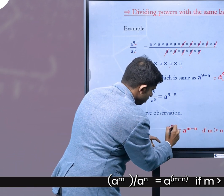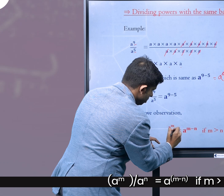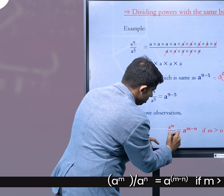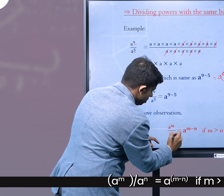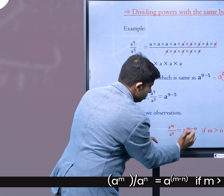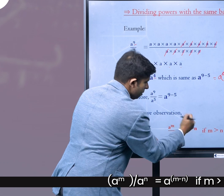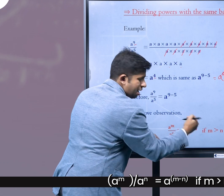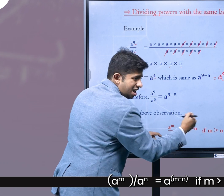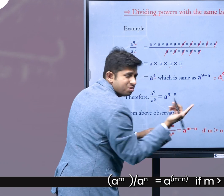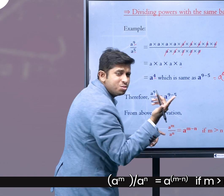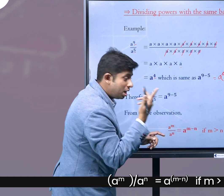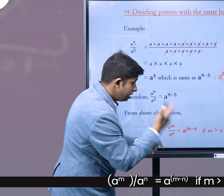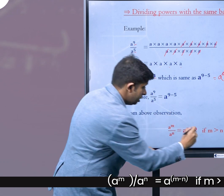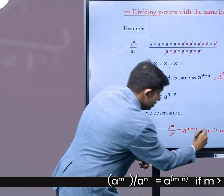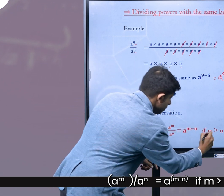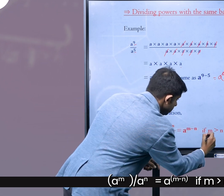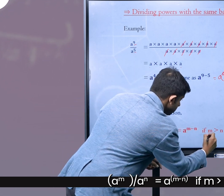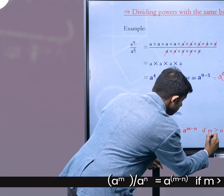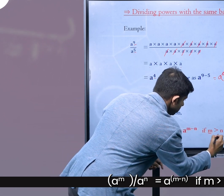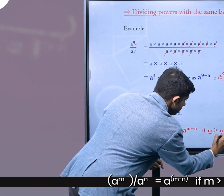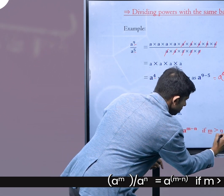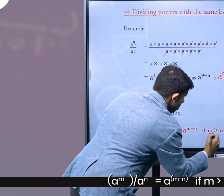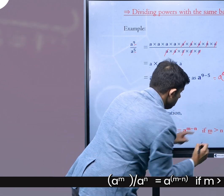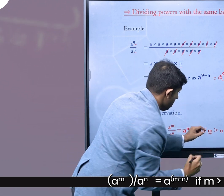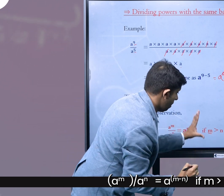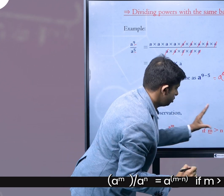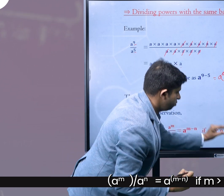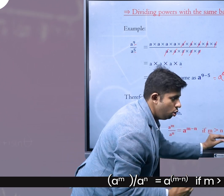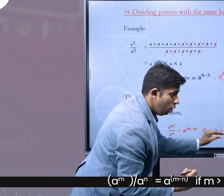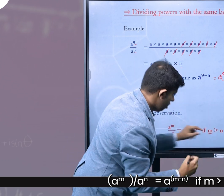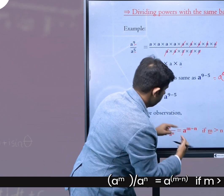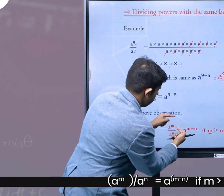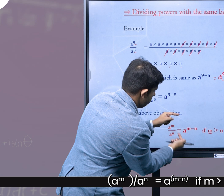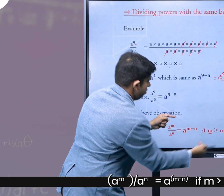m minus n if m is greater than n.